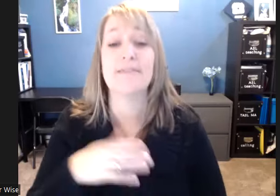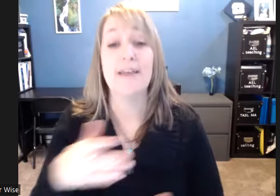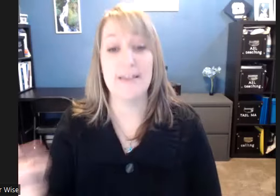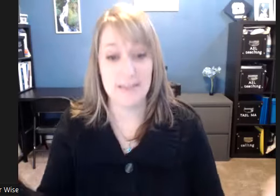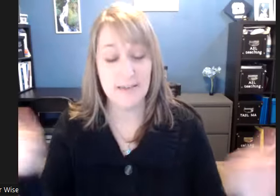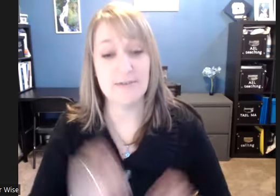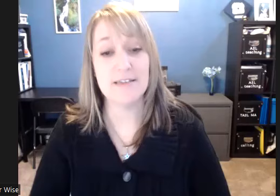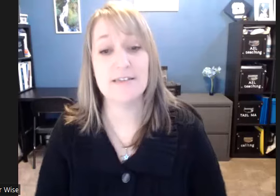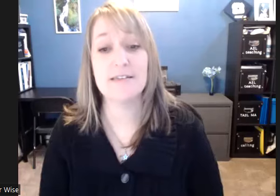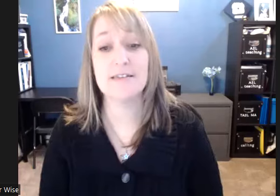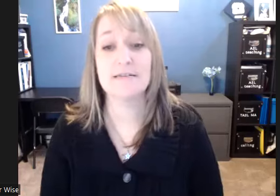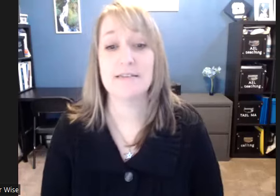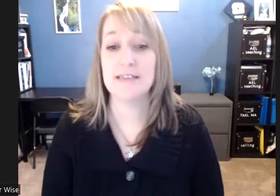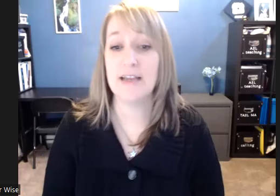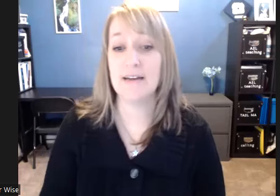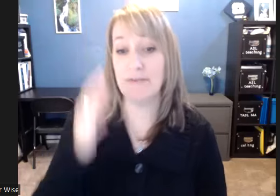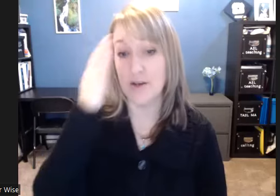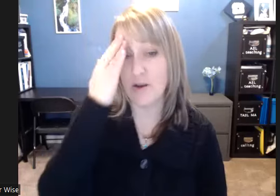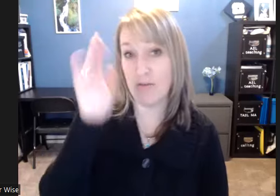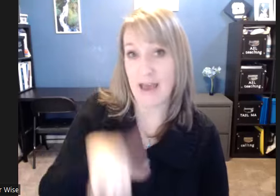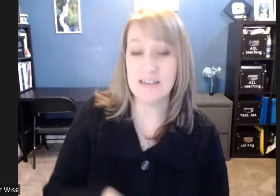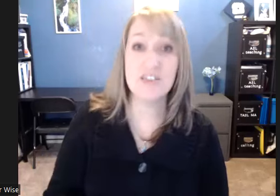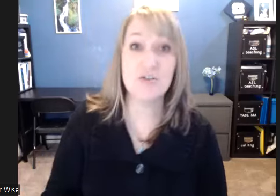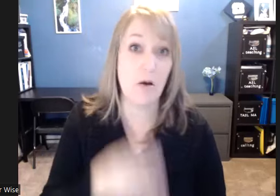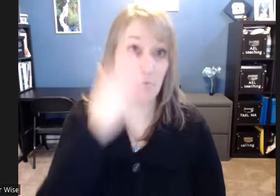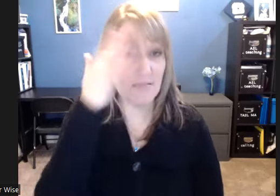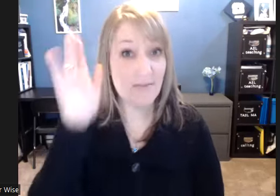And then tell you this is lesson 811. Know that. Did you know?